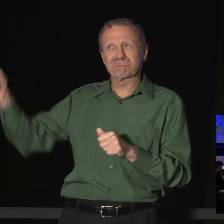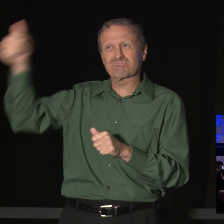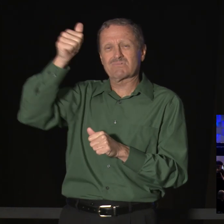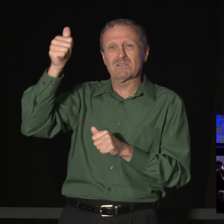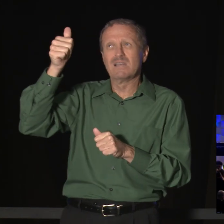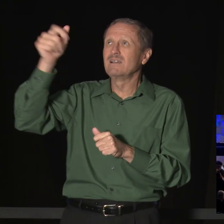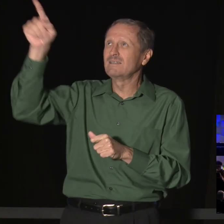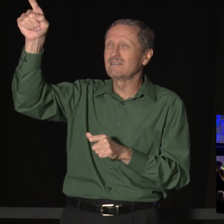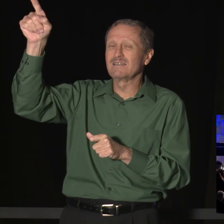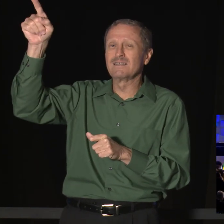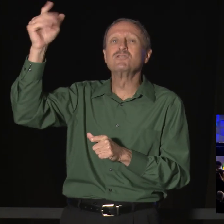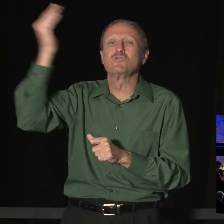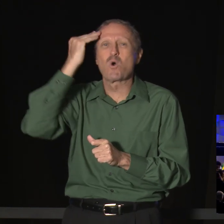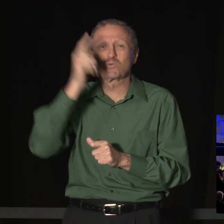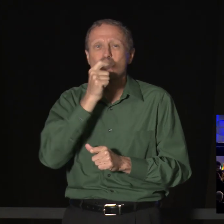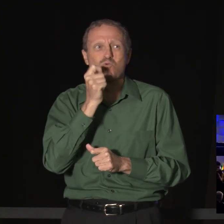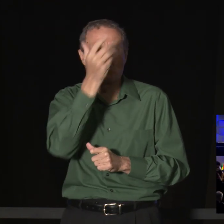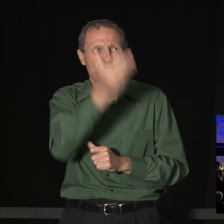you are.